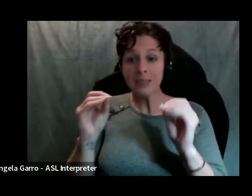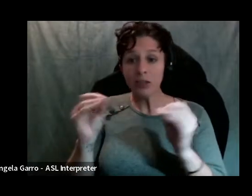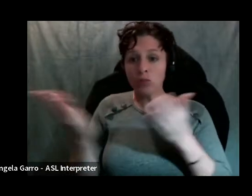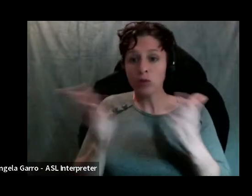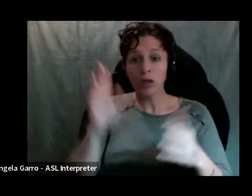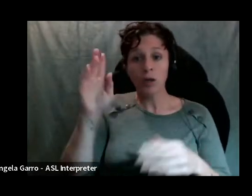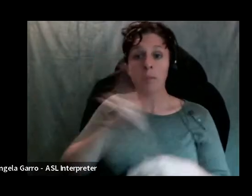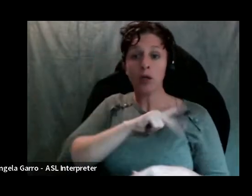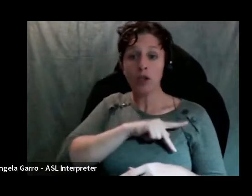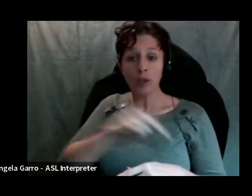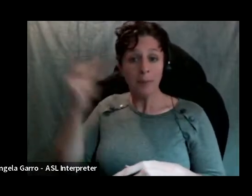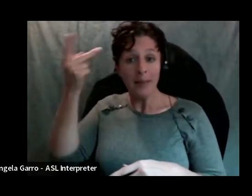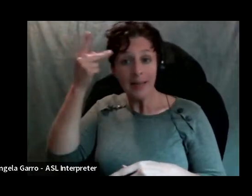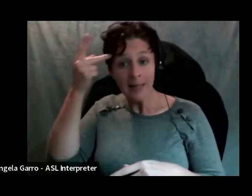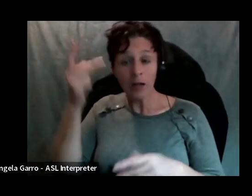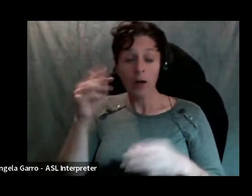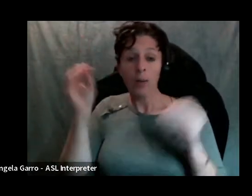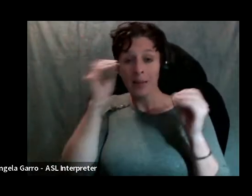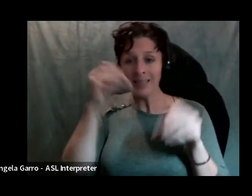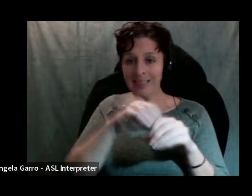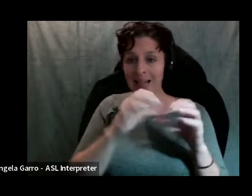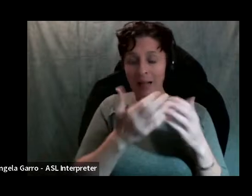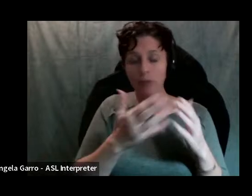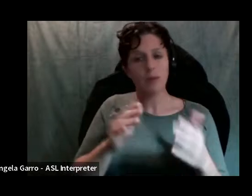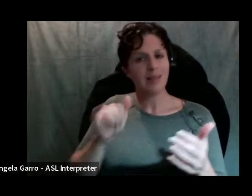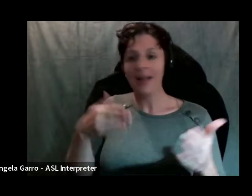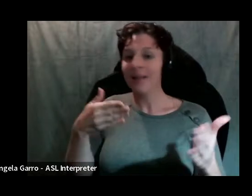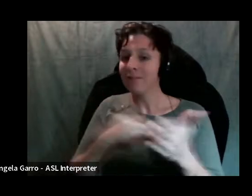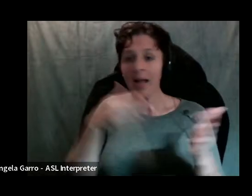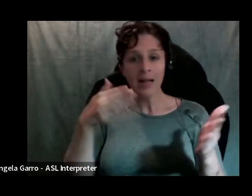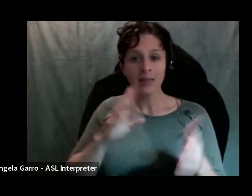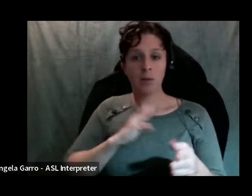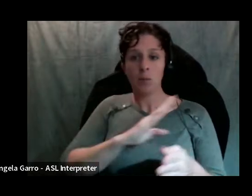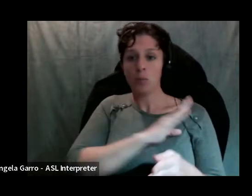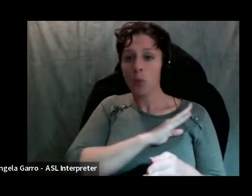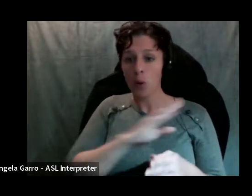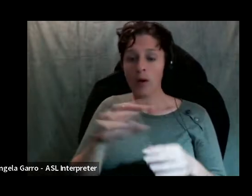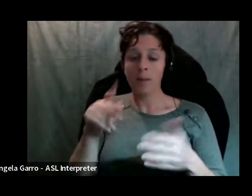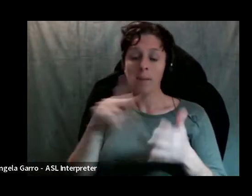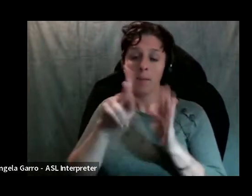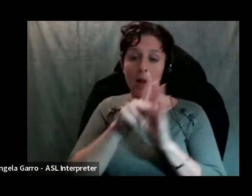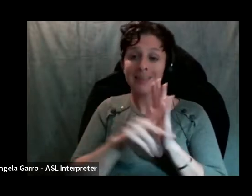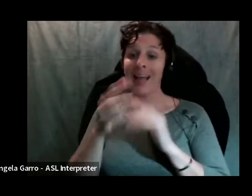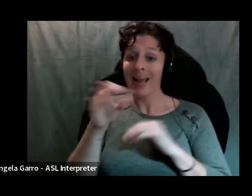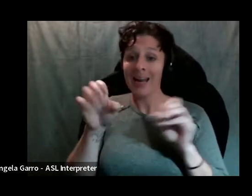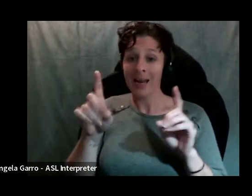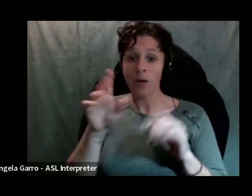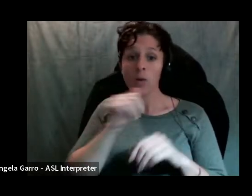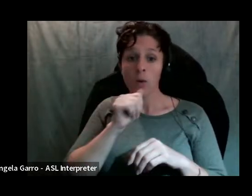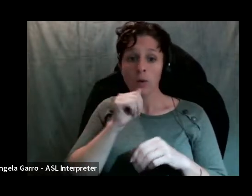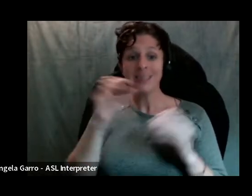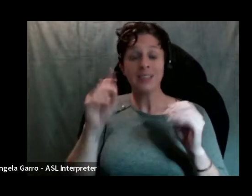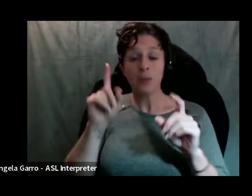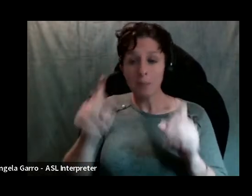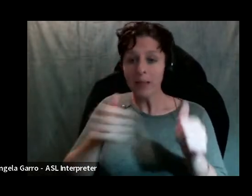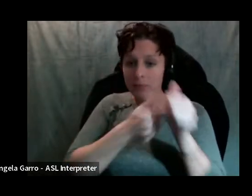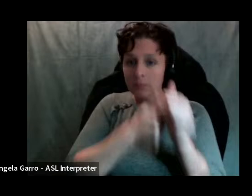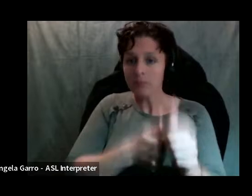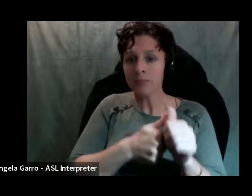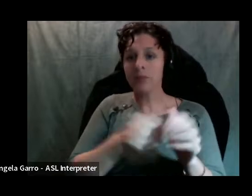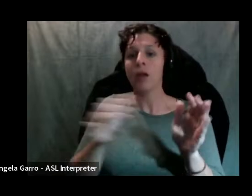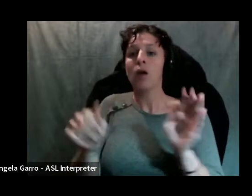political opinions into the classroom. This violates board policy and ed code. Teachers must adhere to approved curriculum and always